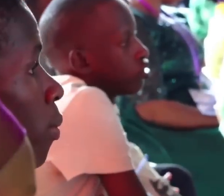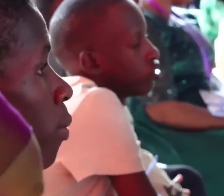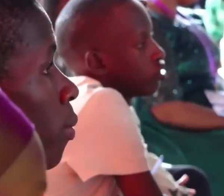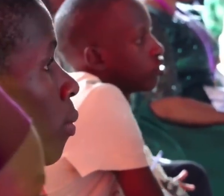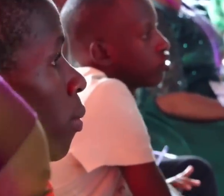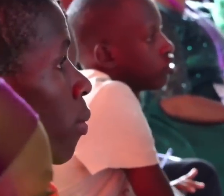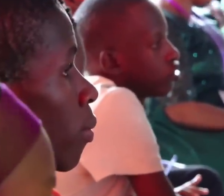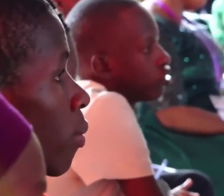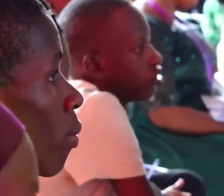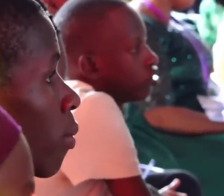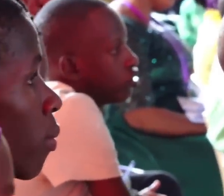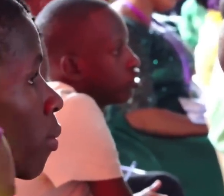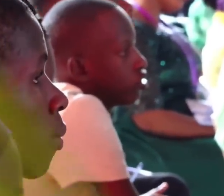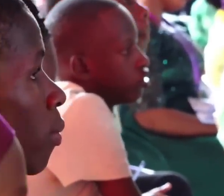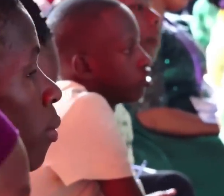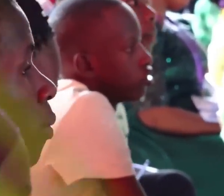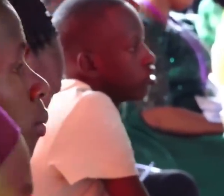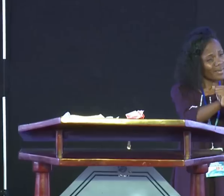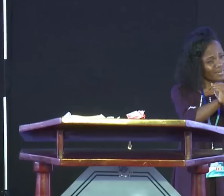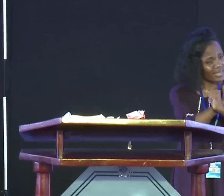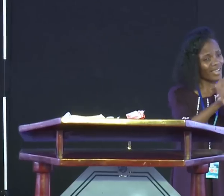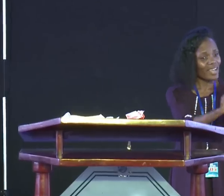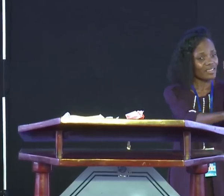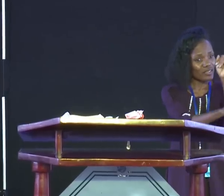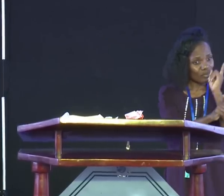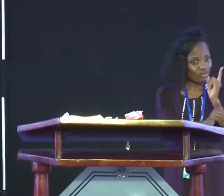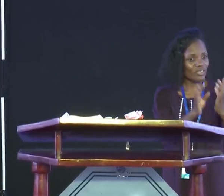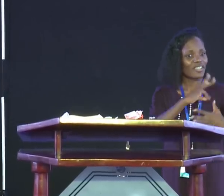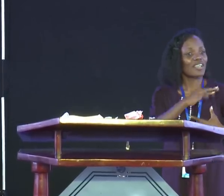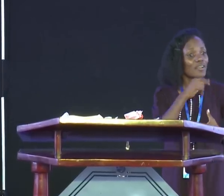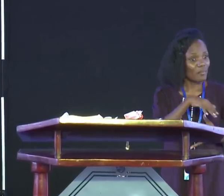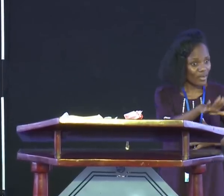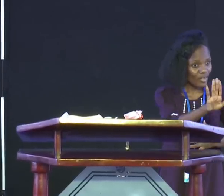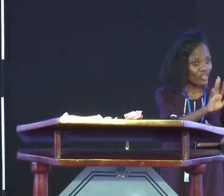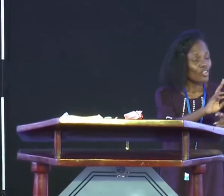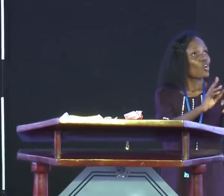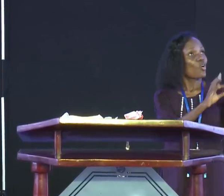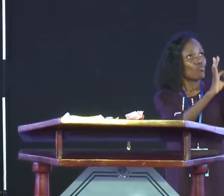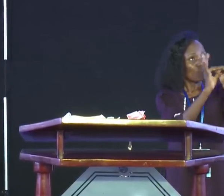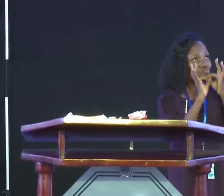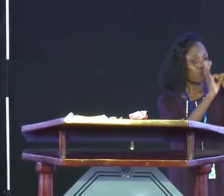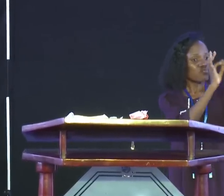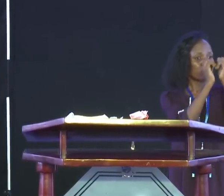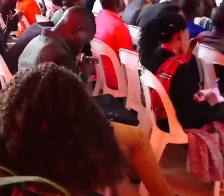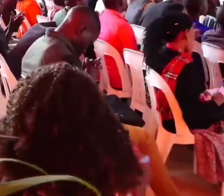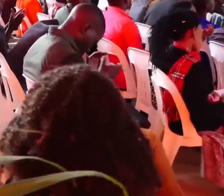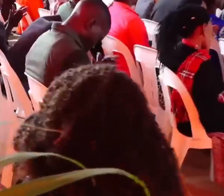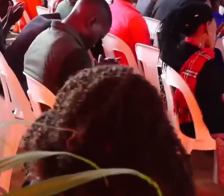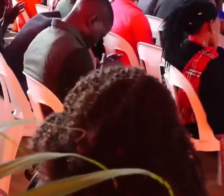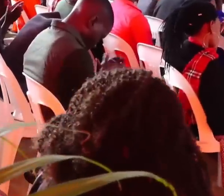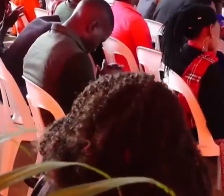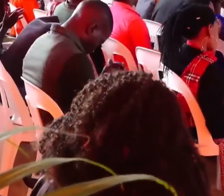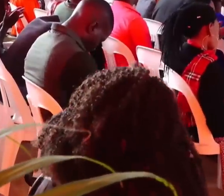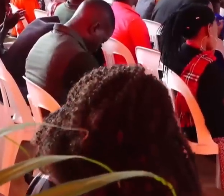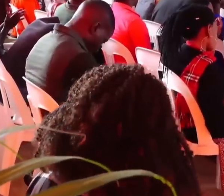you. that you retain your inner man when it's right